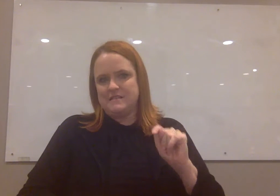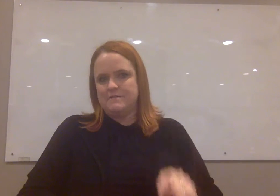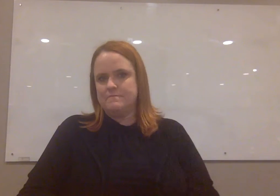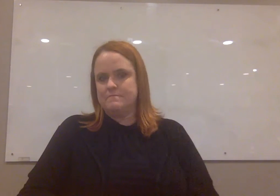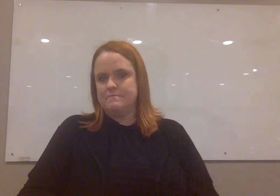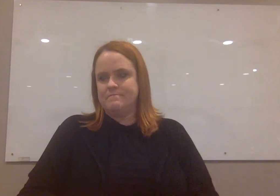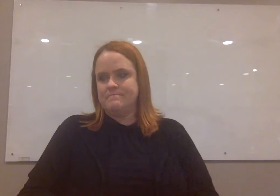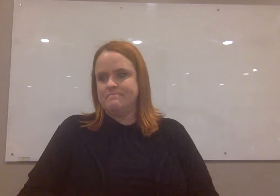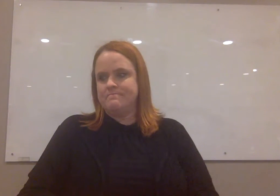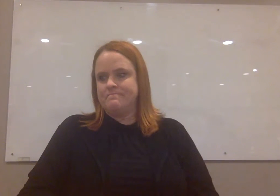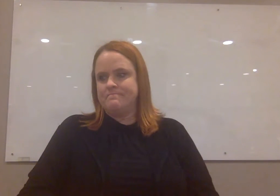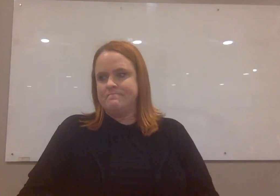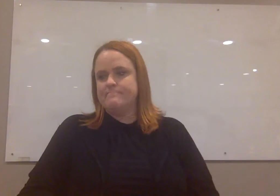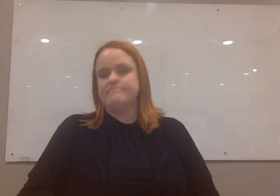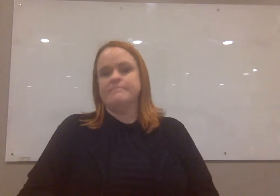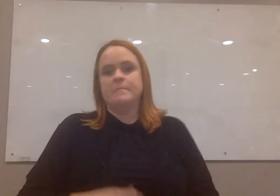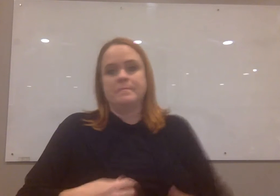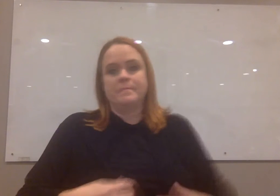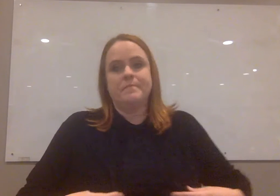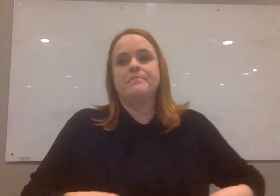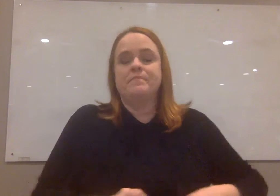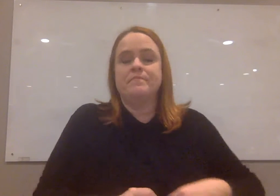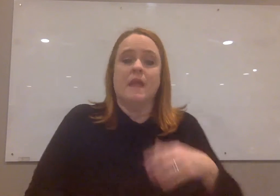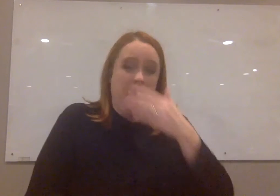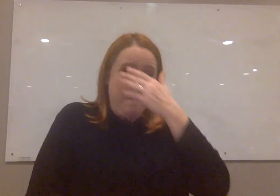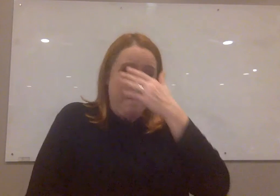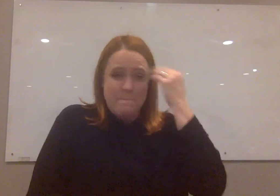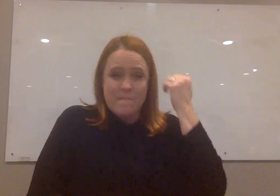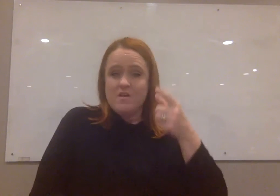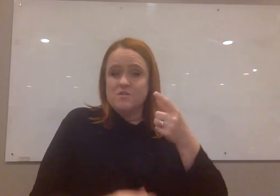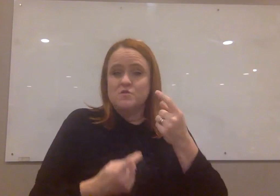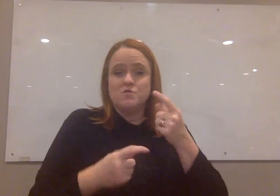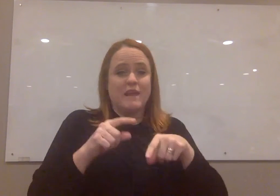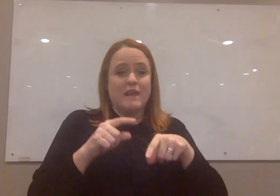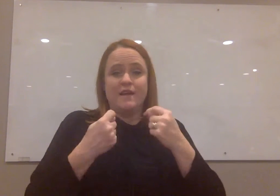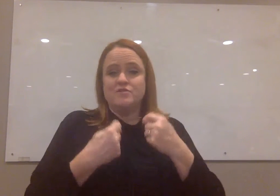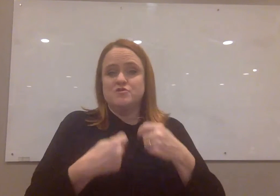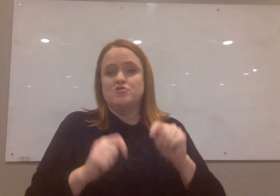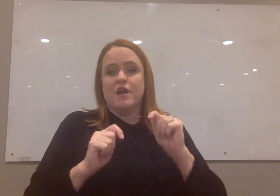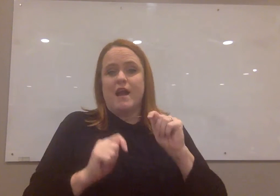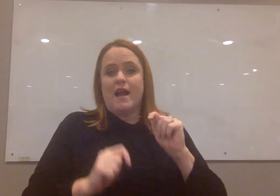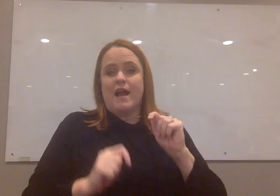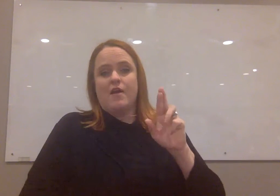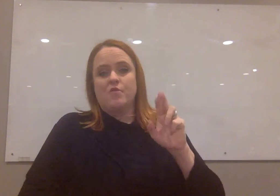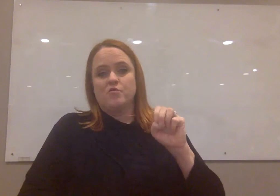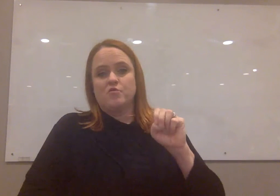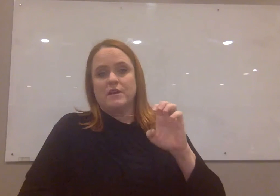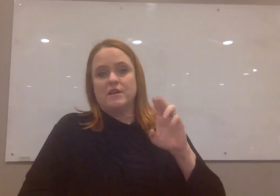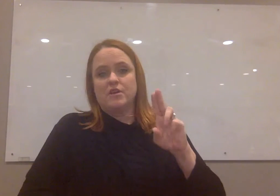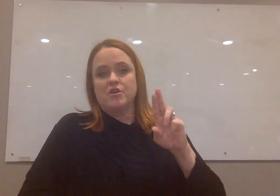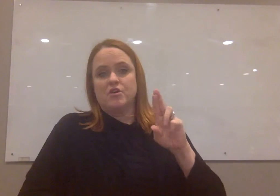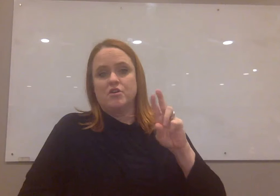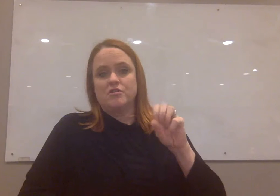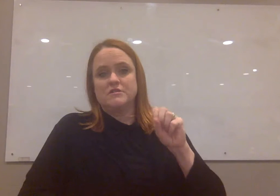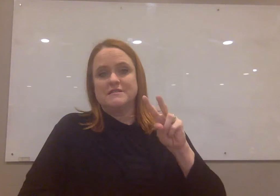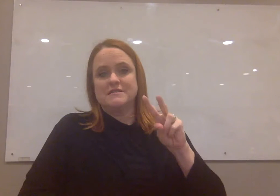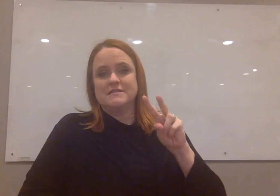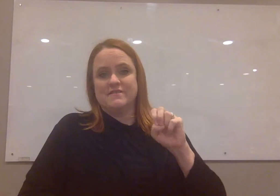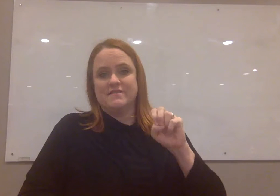So it kind of falls under, since you can't try recursively, it makes you remember to separate your error handling code from your non-error handling